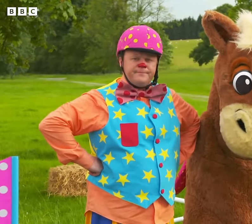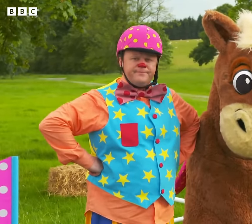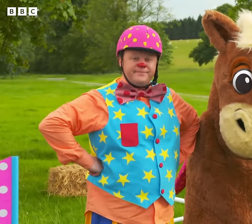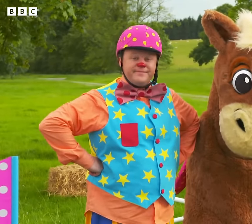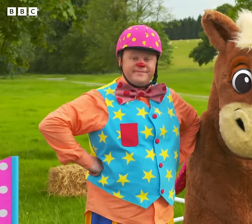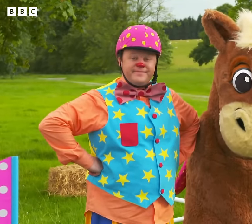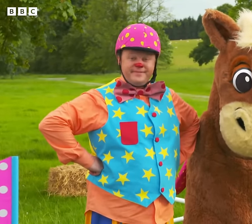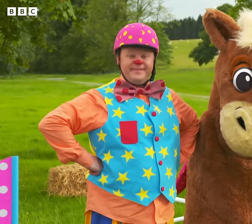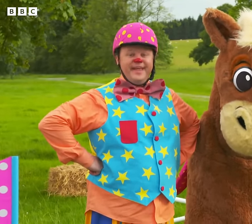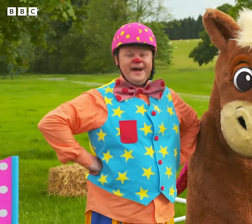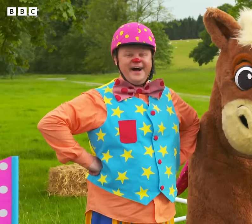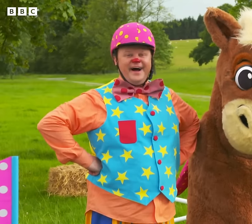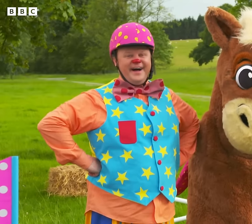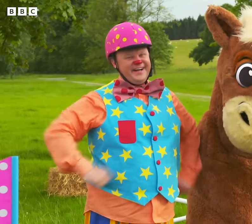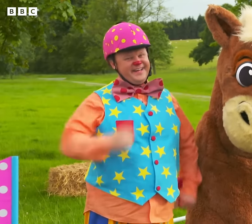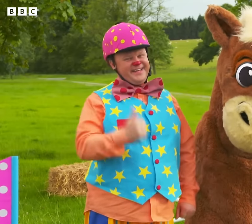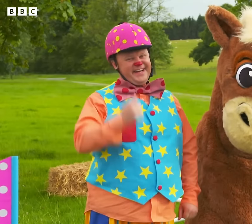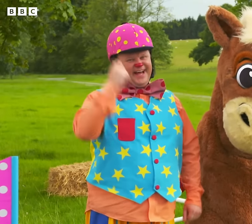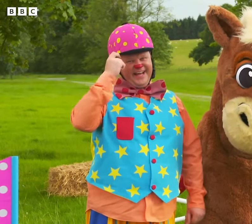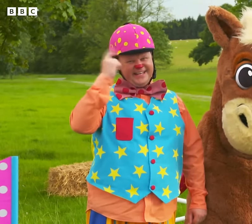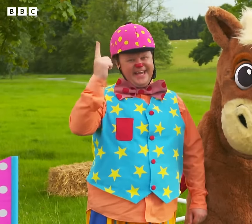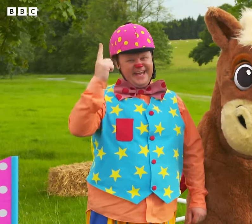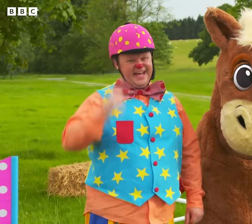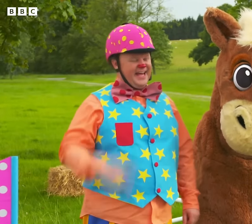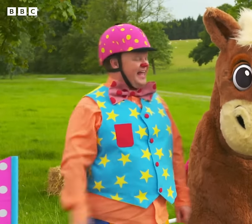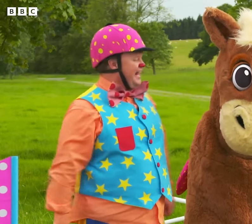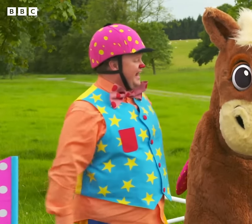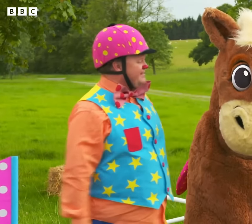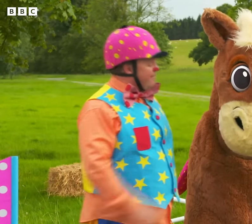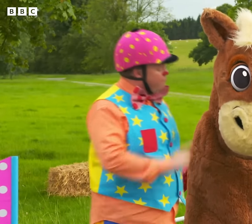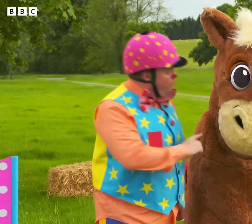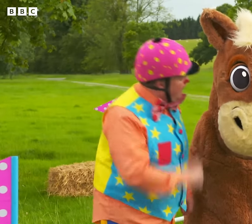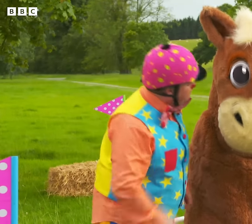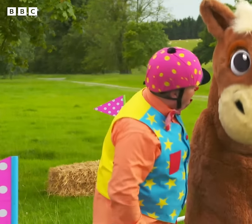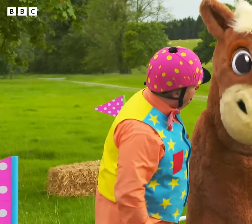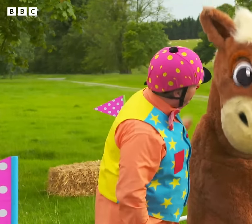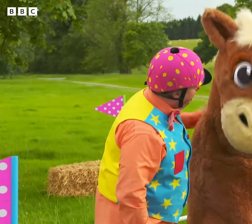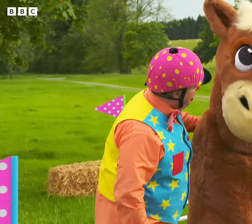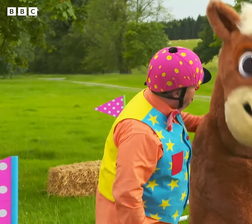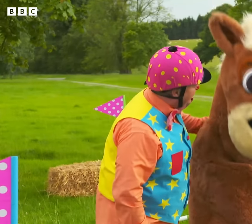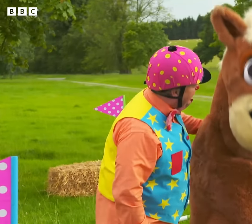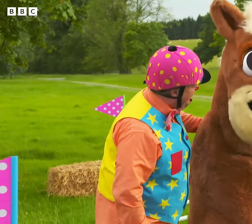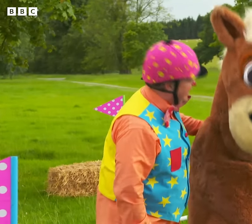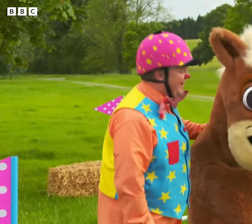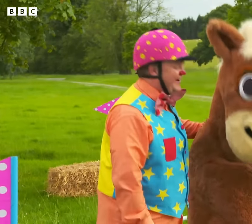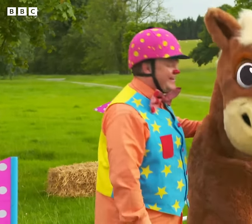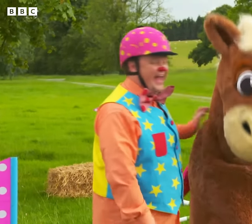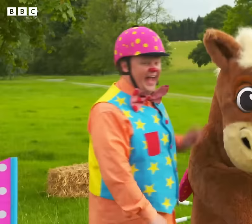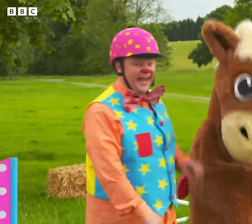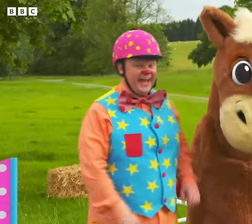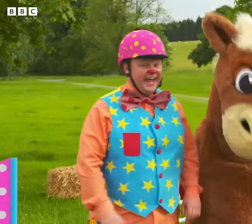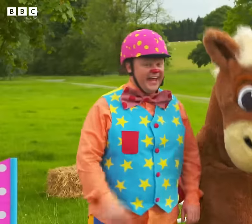Mr. Tumble. Oh, good idea. Let's have one more go, shall we? Okay.